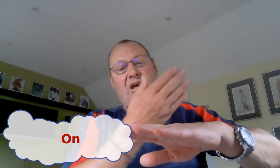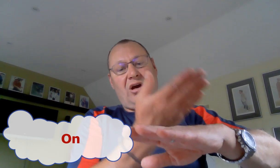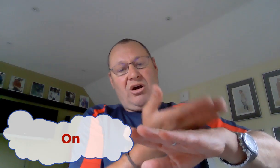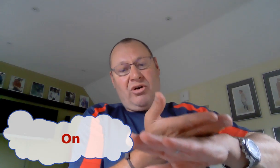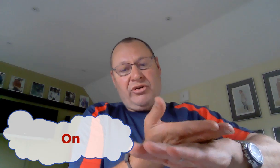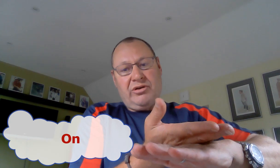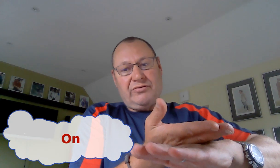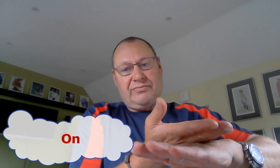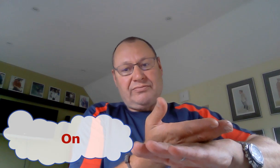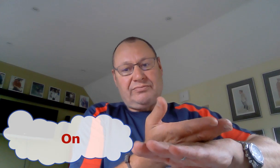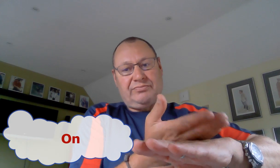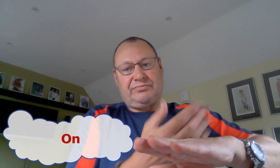On.